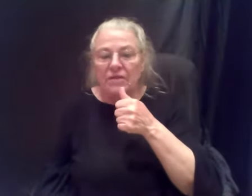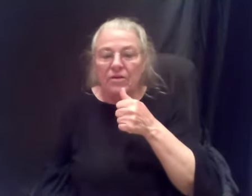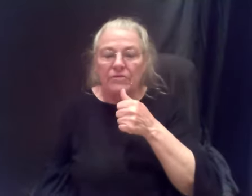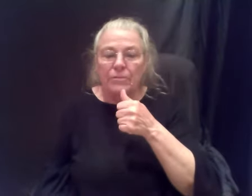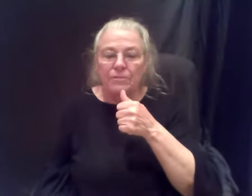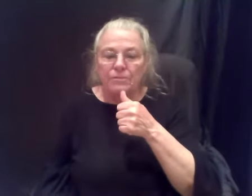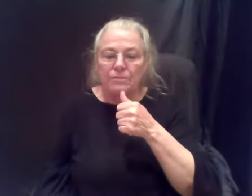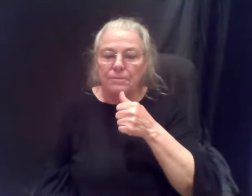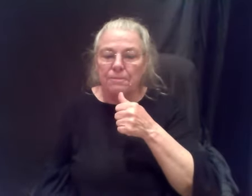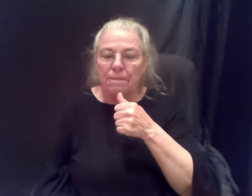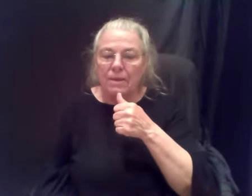them.